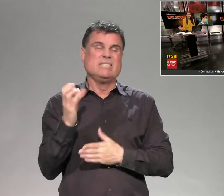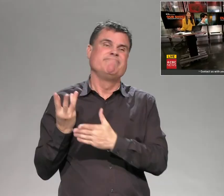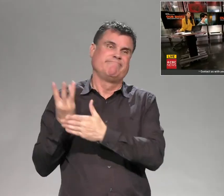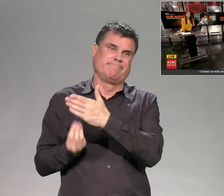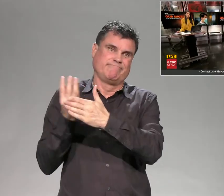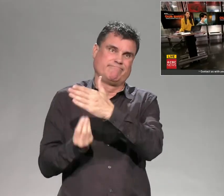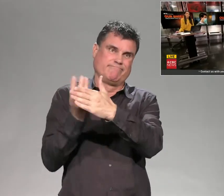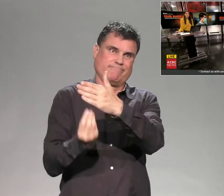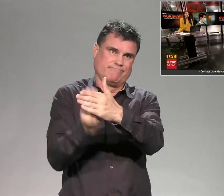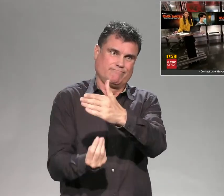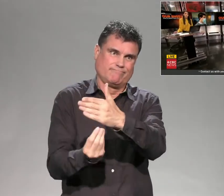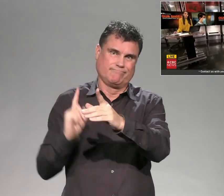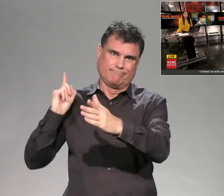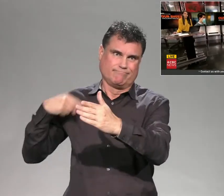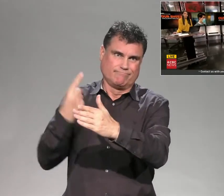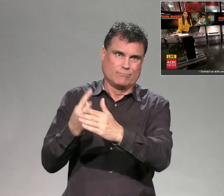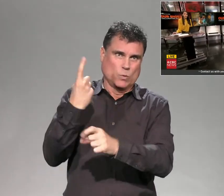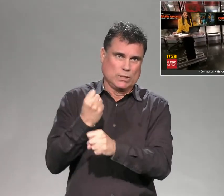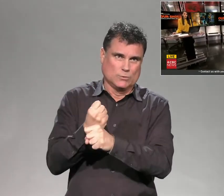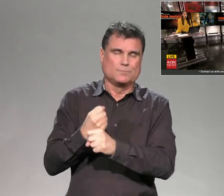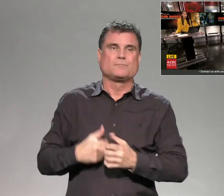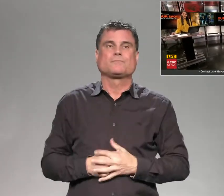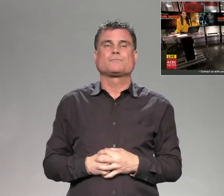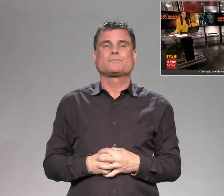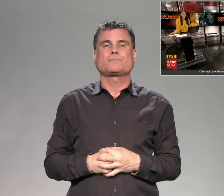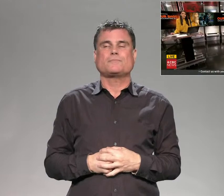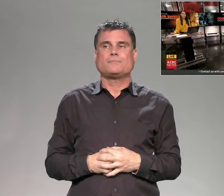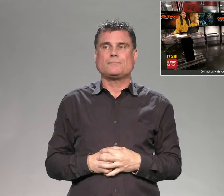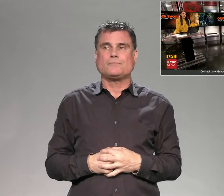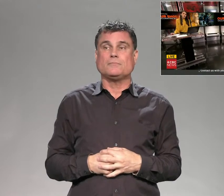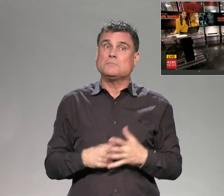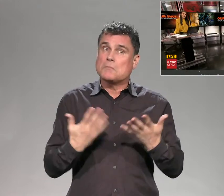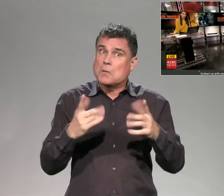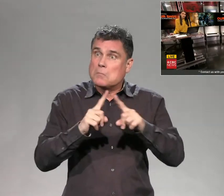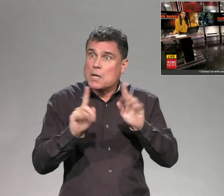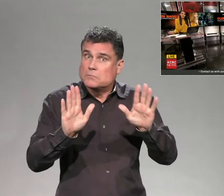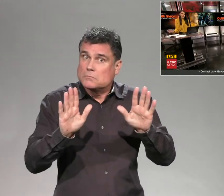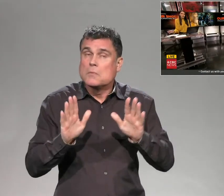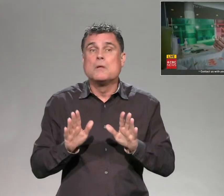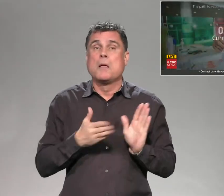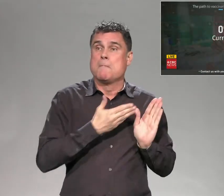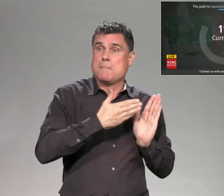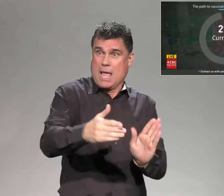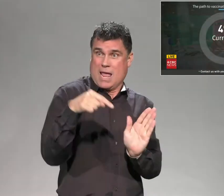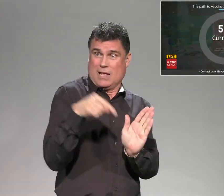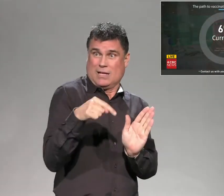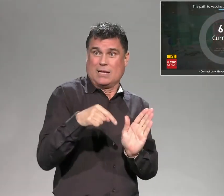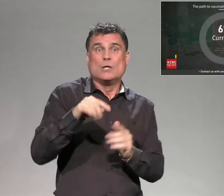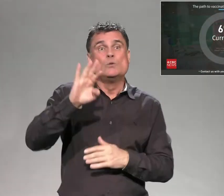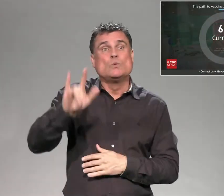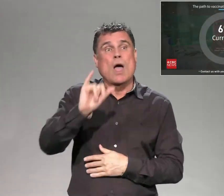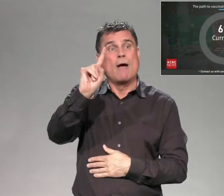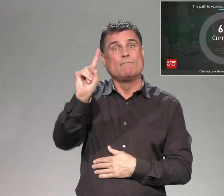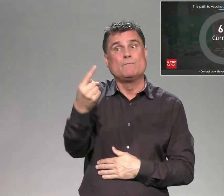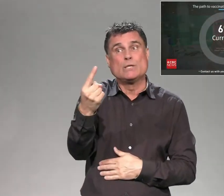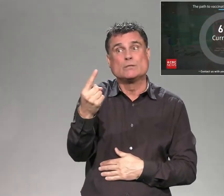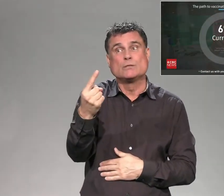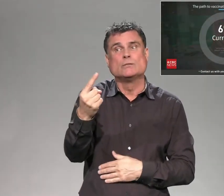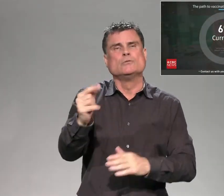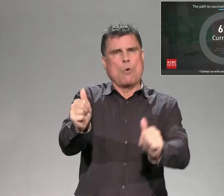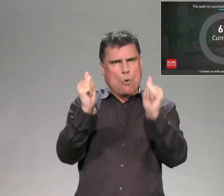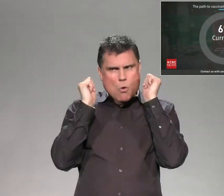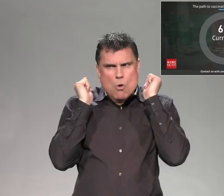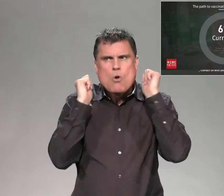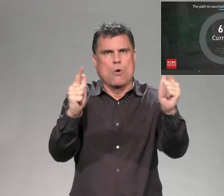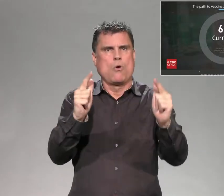possible every eligible adult in BC could get their first vaccine by July 1st. Here's how. Currently, around 6%